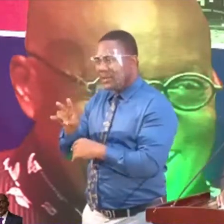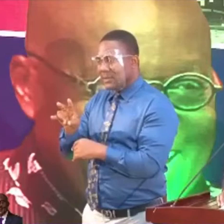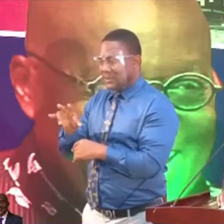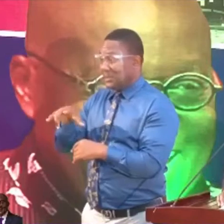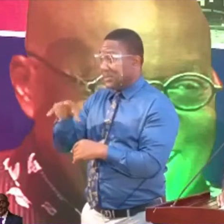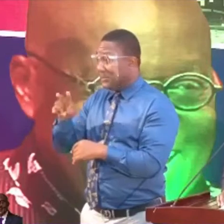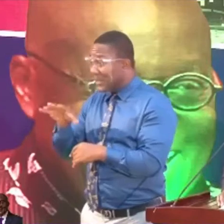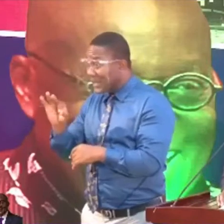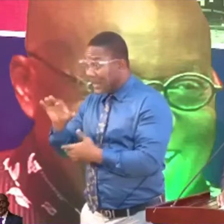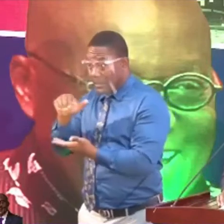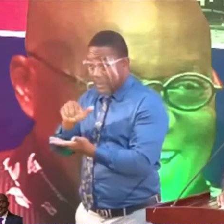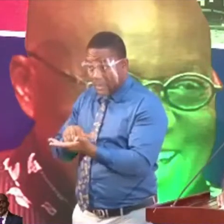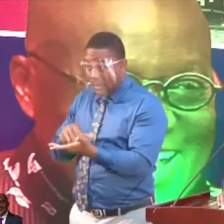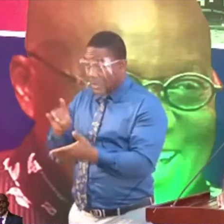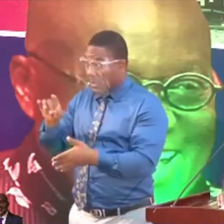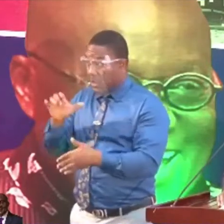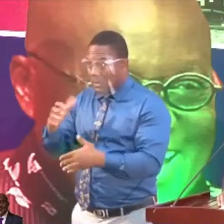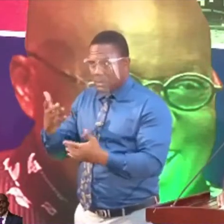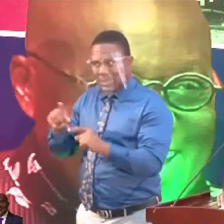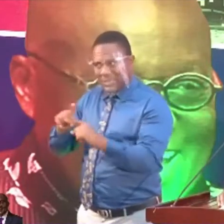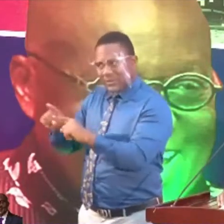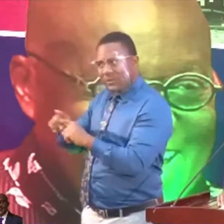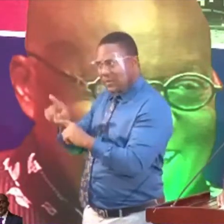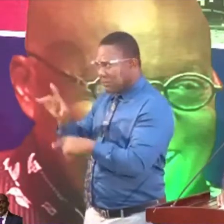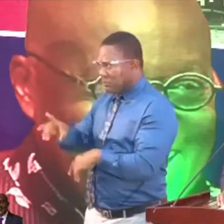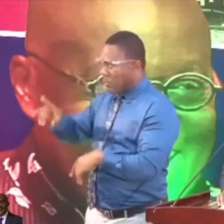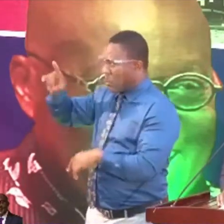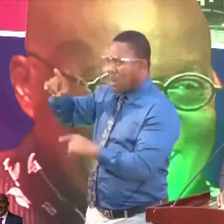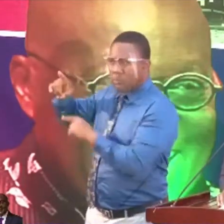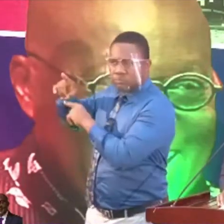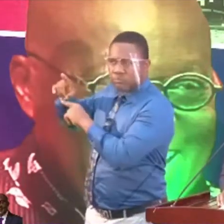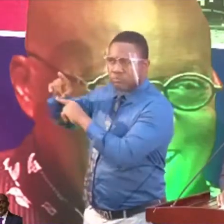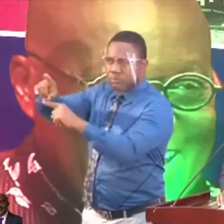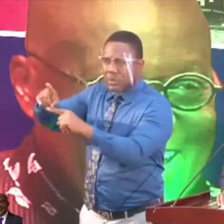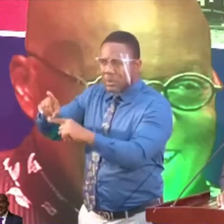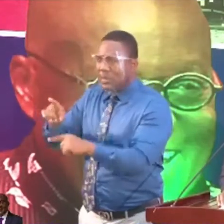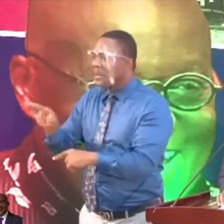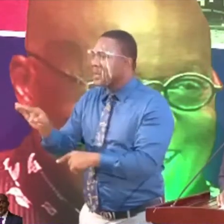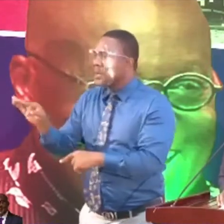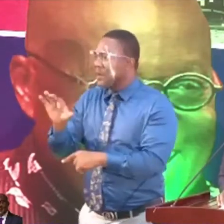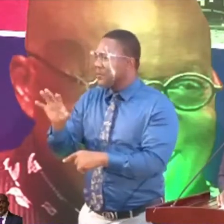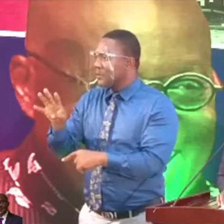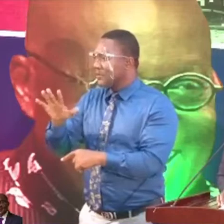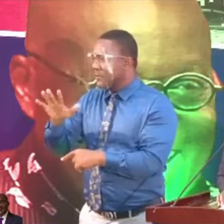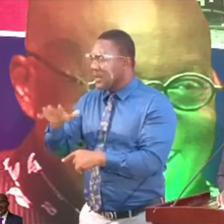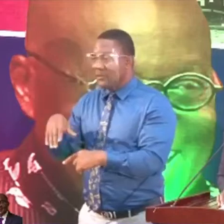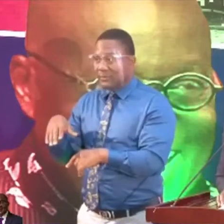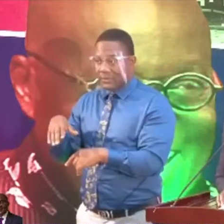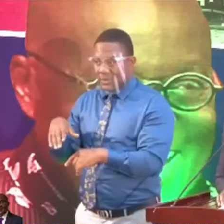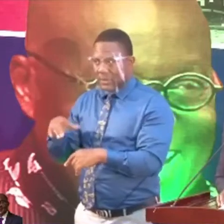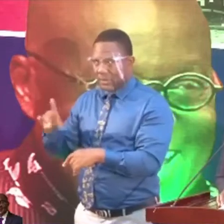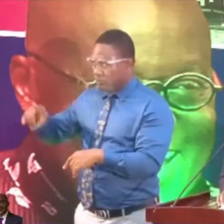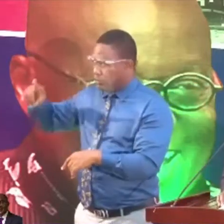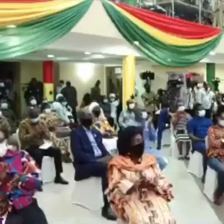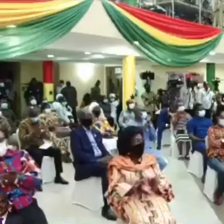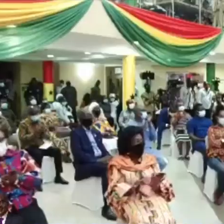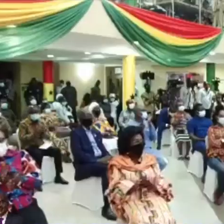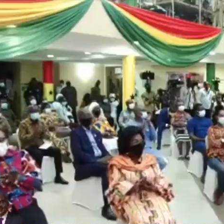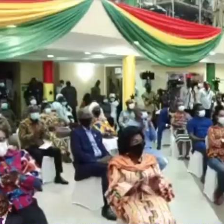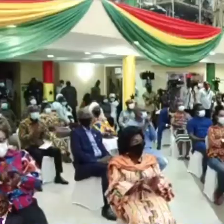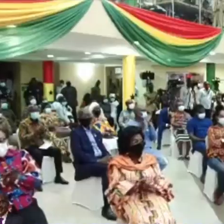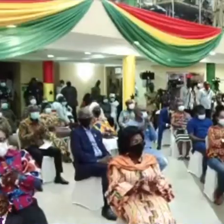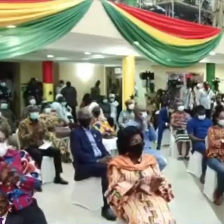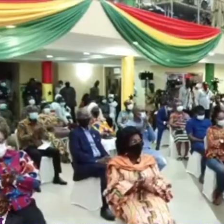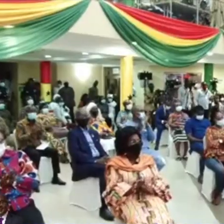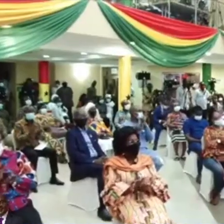79,800 medical products have been delivered to 945 health facilities by drones.